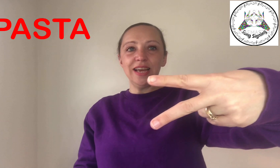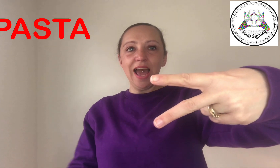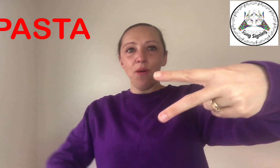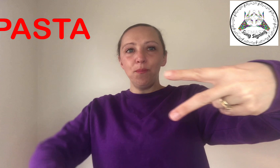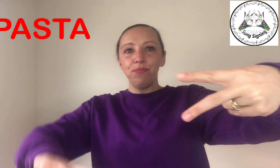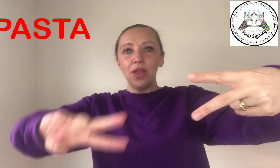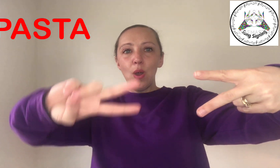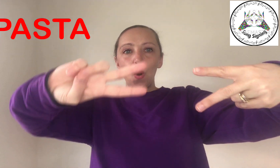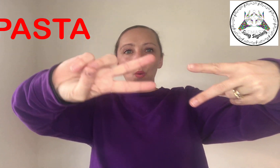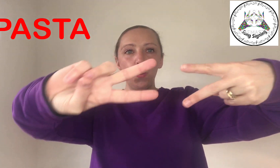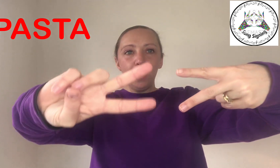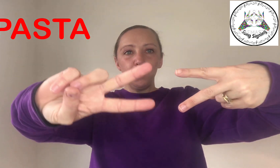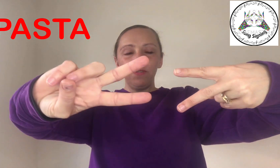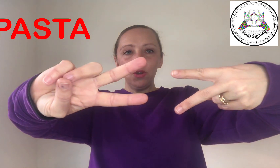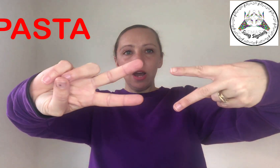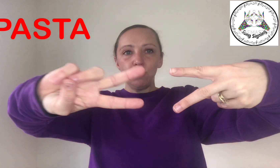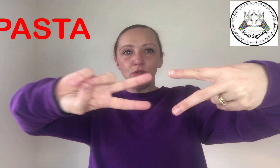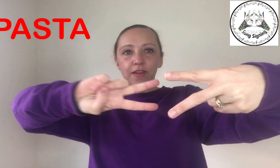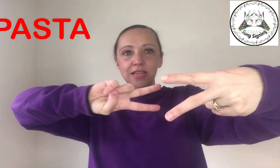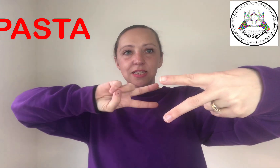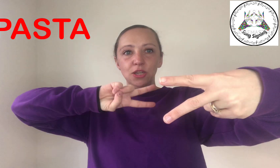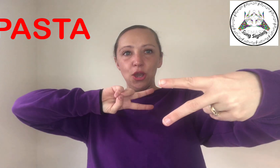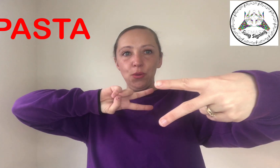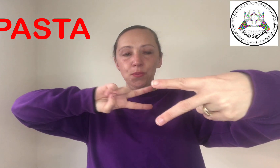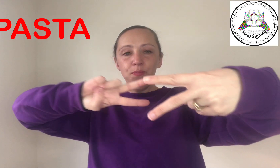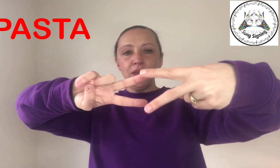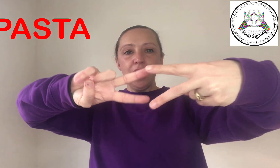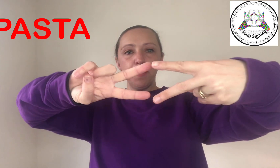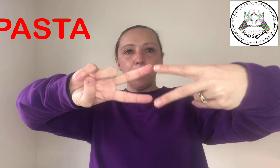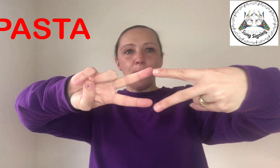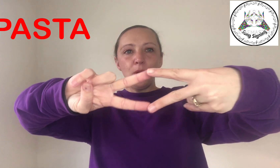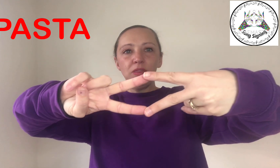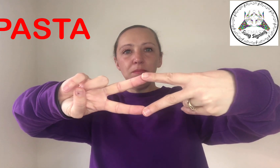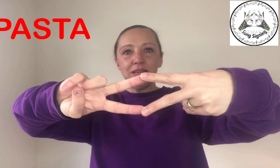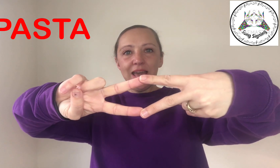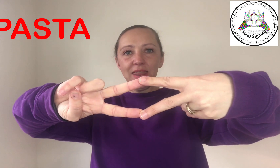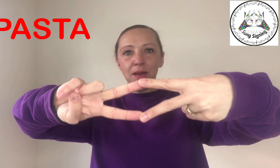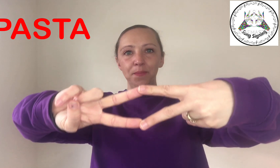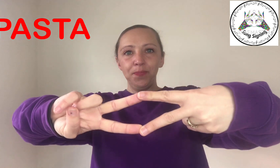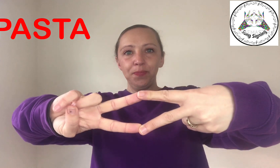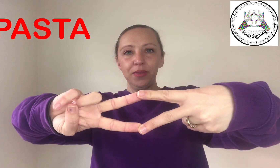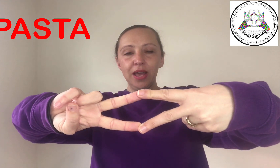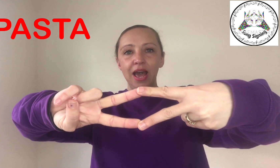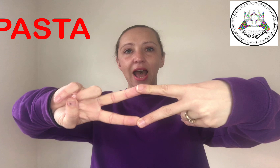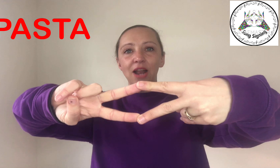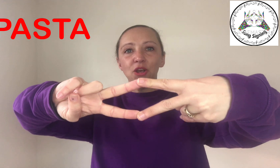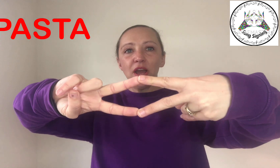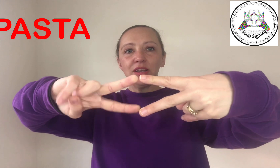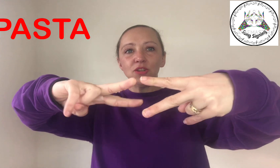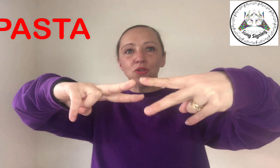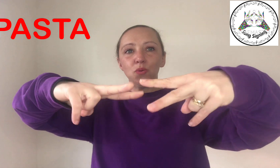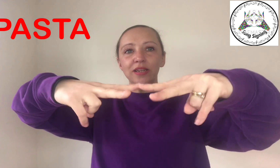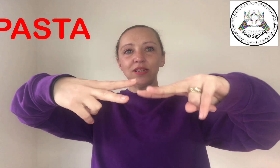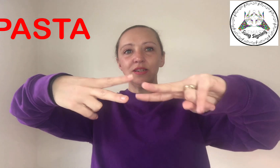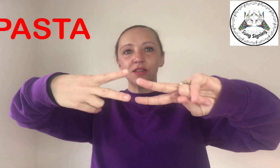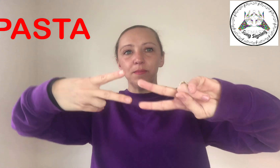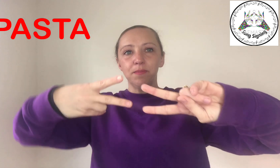out, one with your knuckles facing you, put them together and you're going to twist them